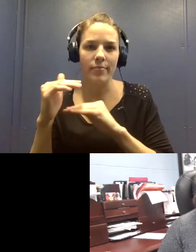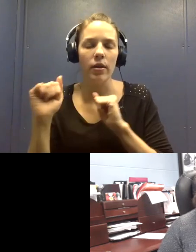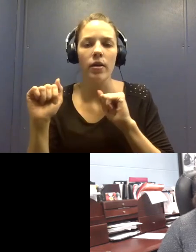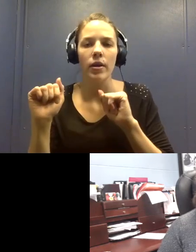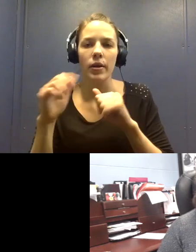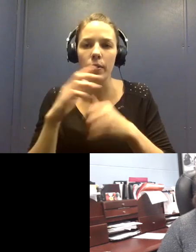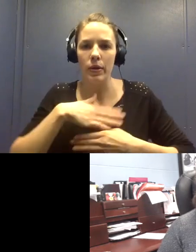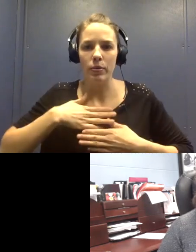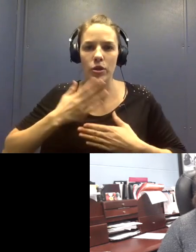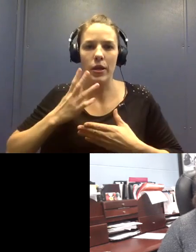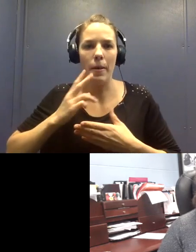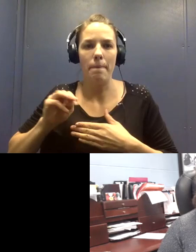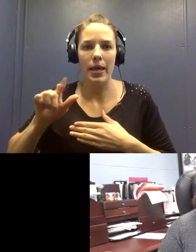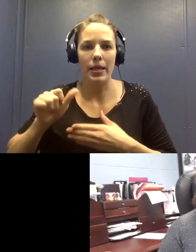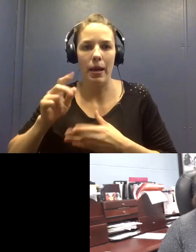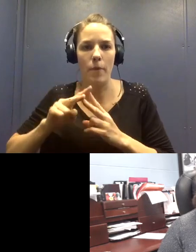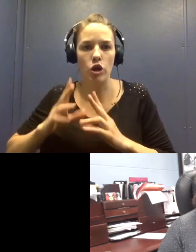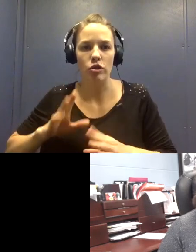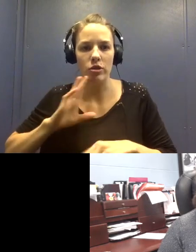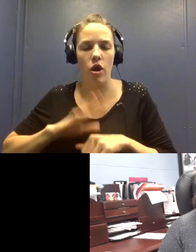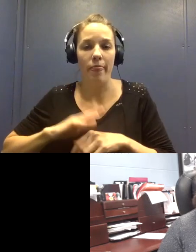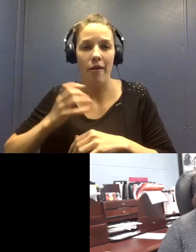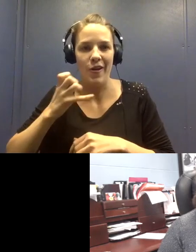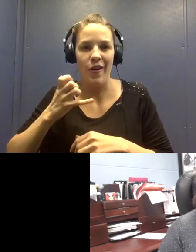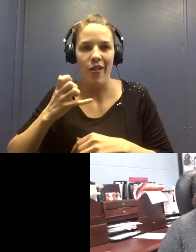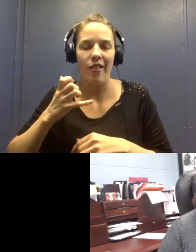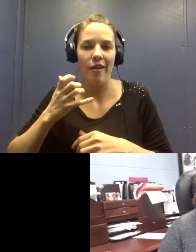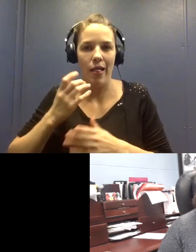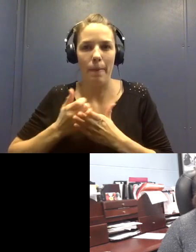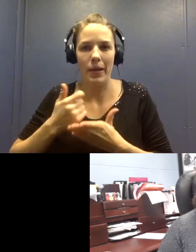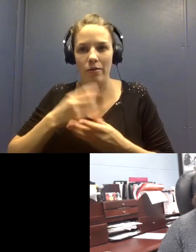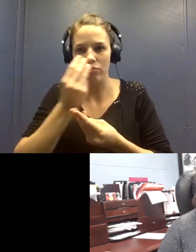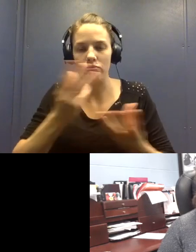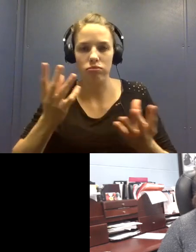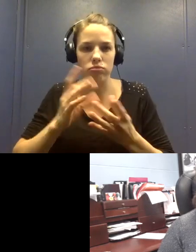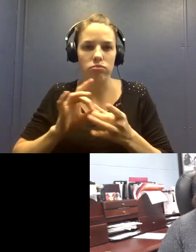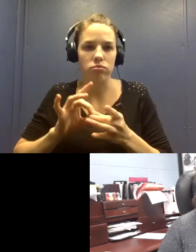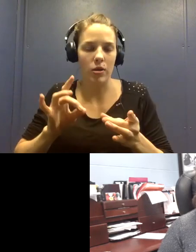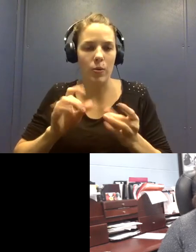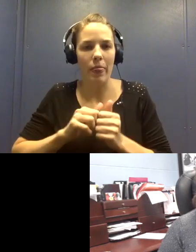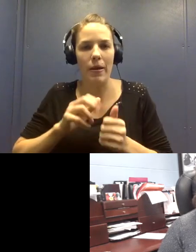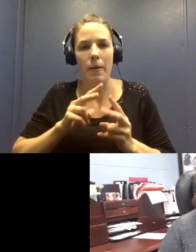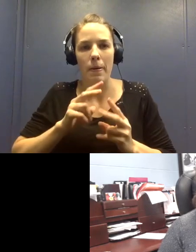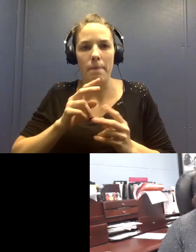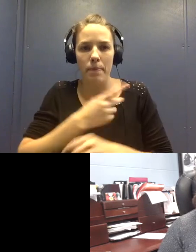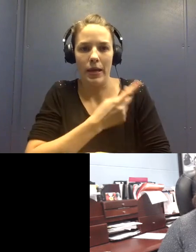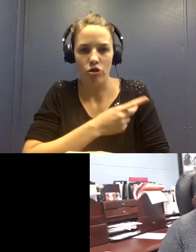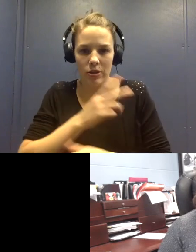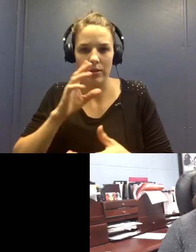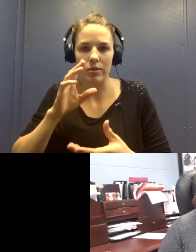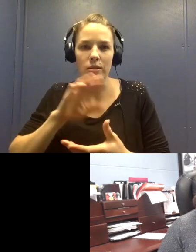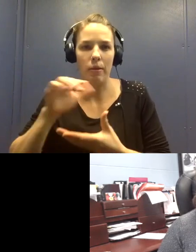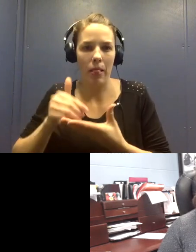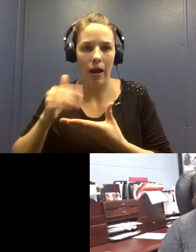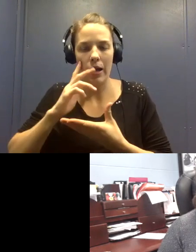we'd appreciate our media partners on the call helping us to share that message of patience. The supply remains low. However, we're committed